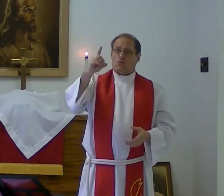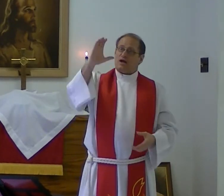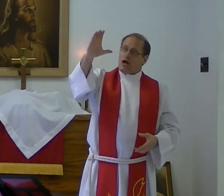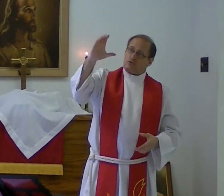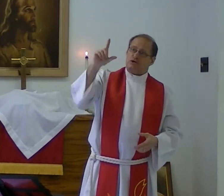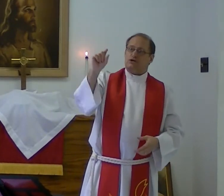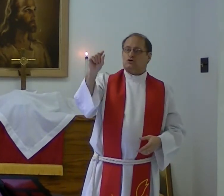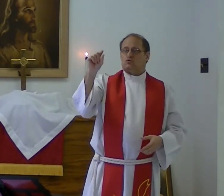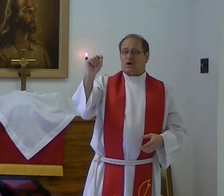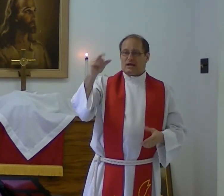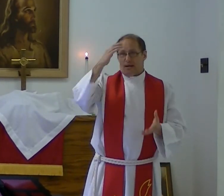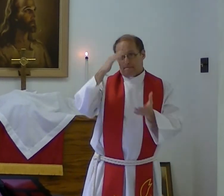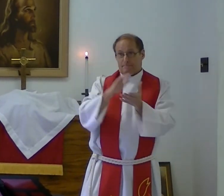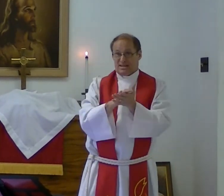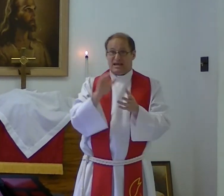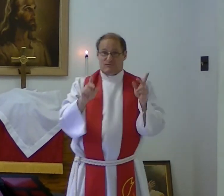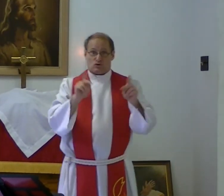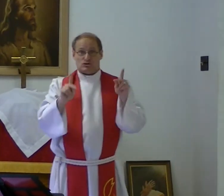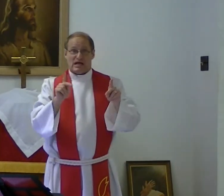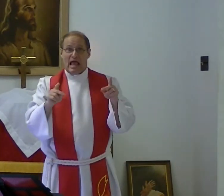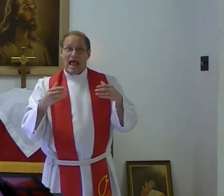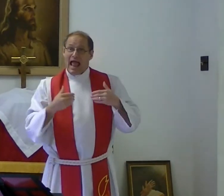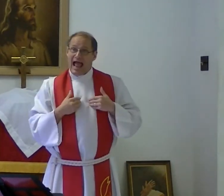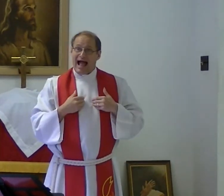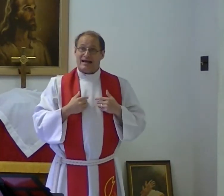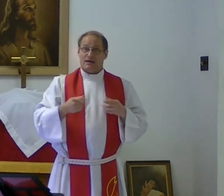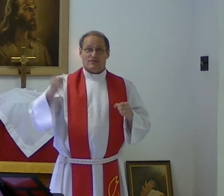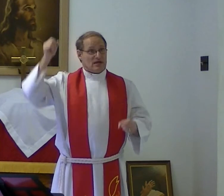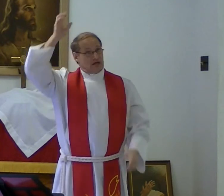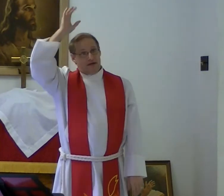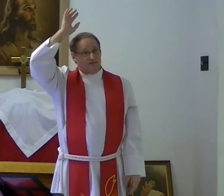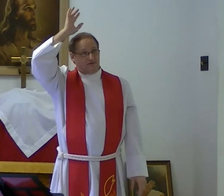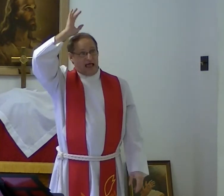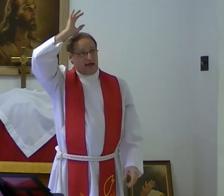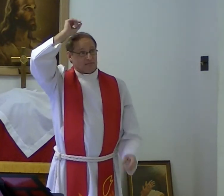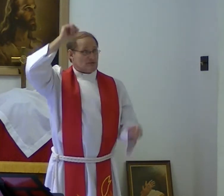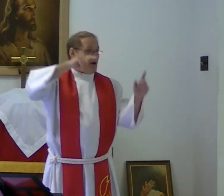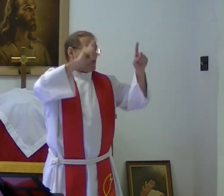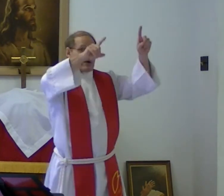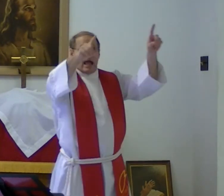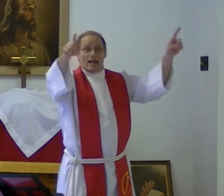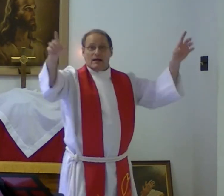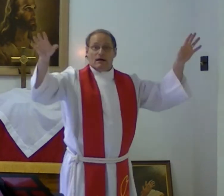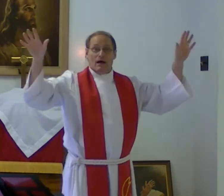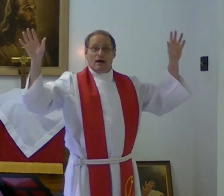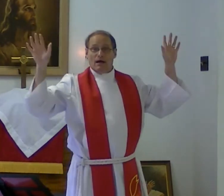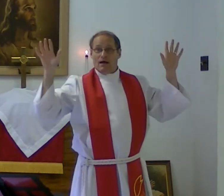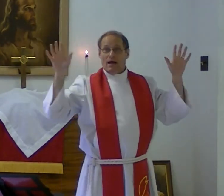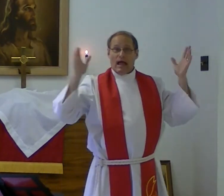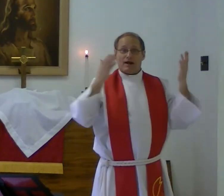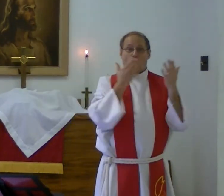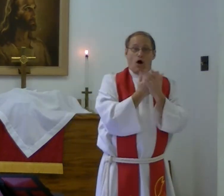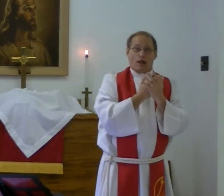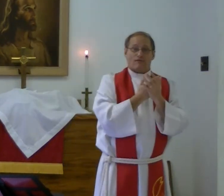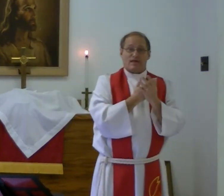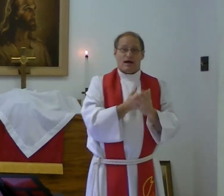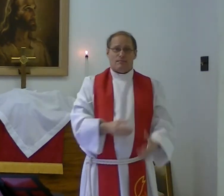120 believers, had the flames above their head. And all of them